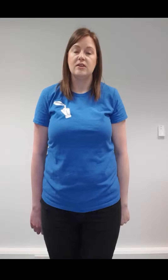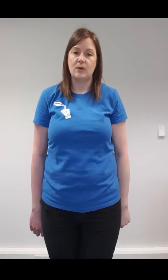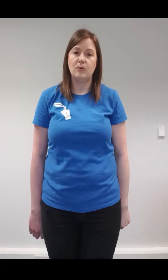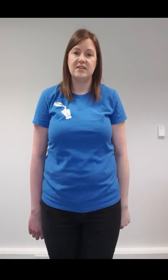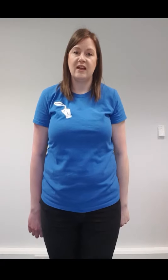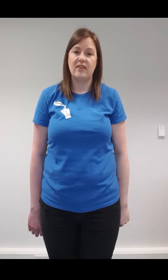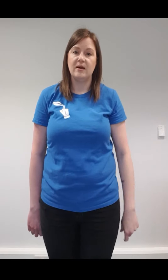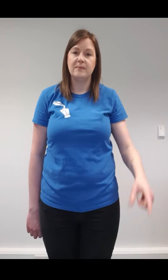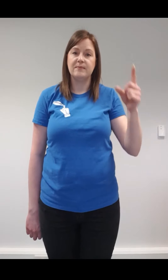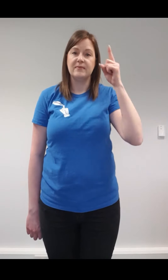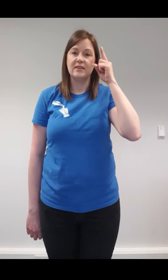So all together,